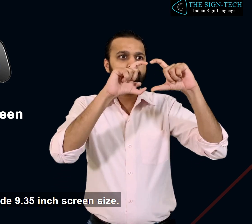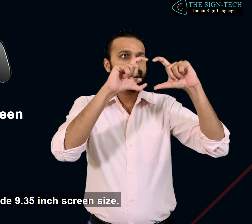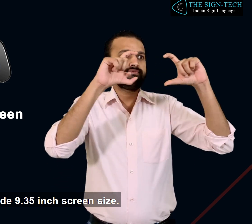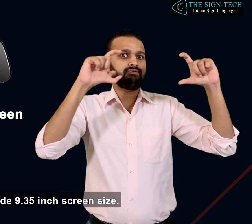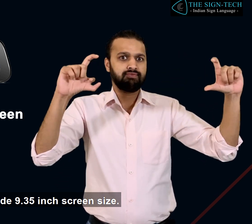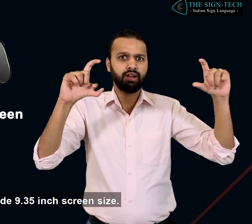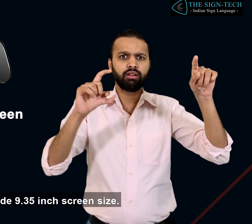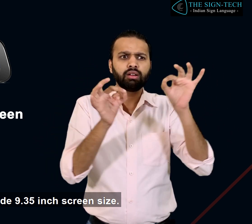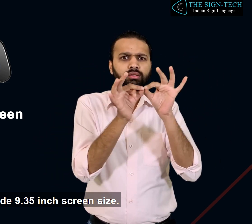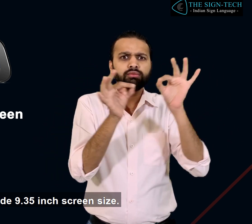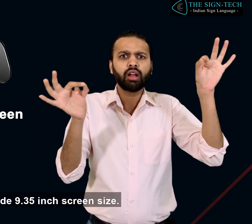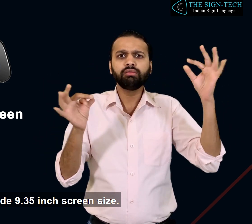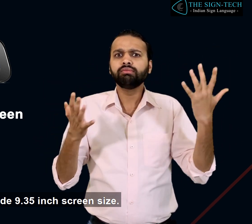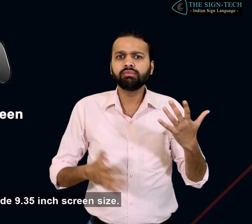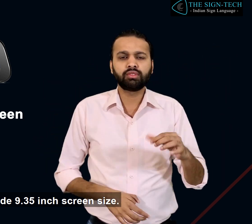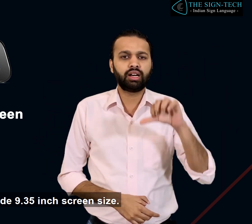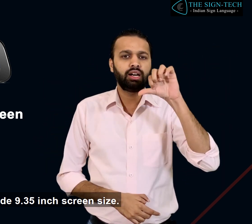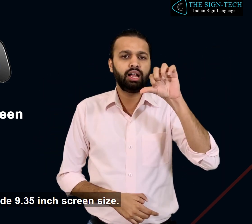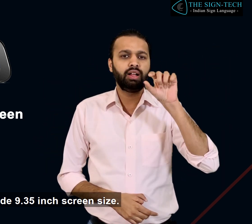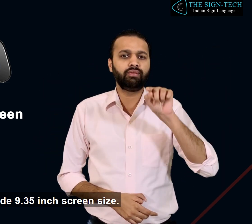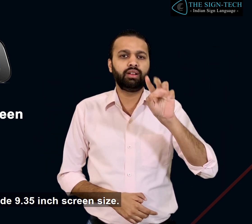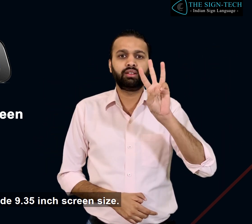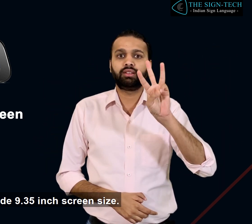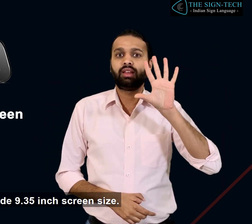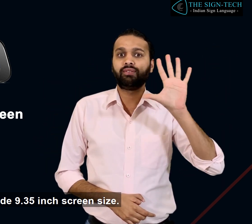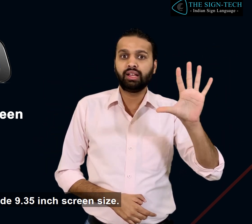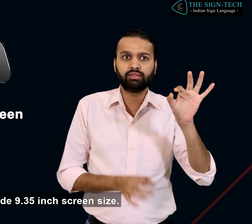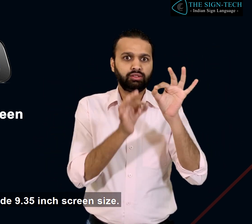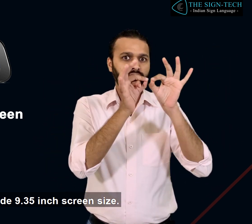with a wide 9.35-inch screen size,